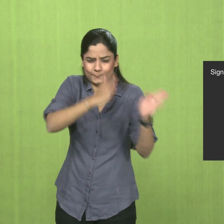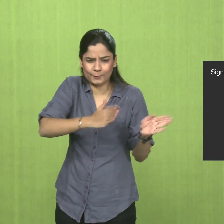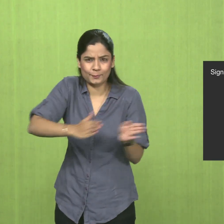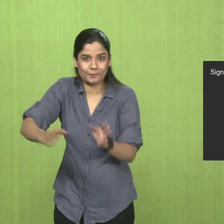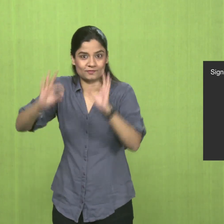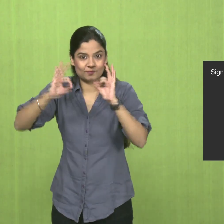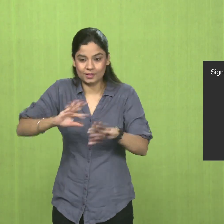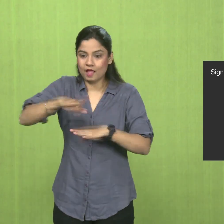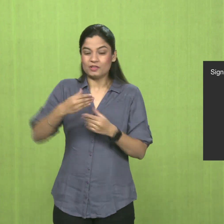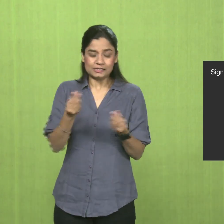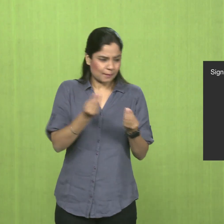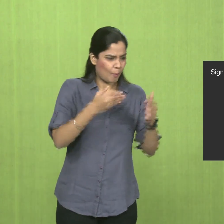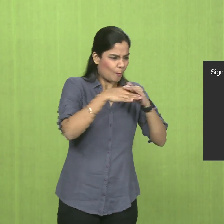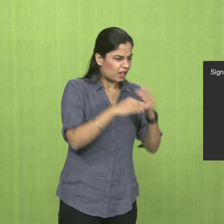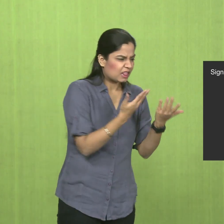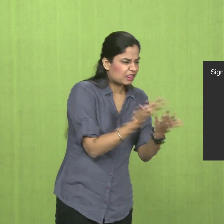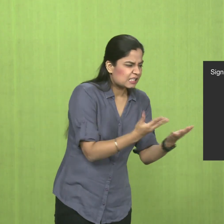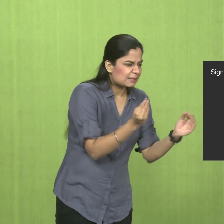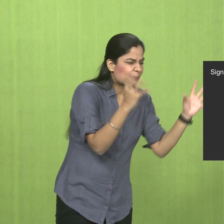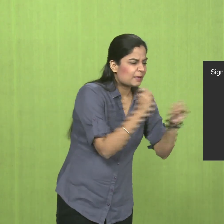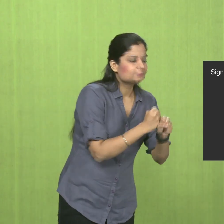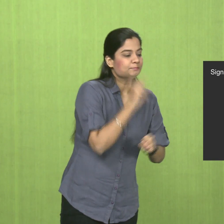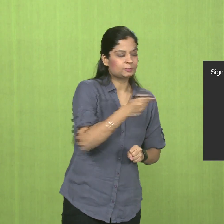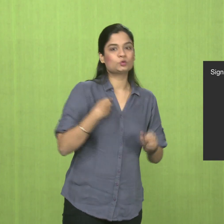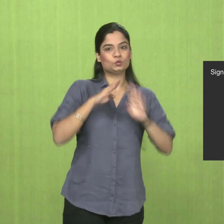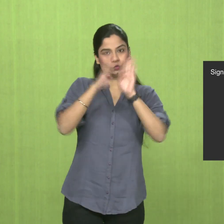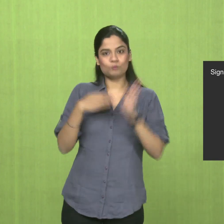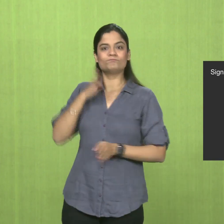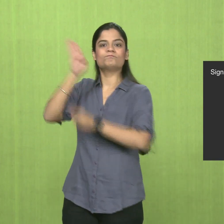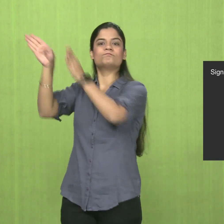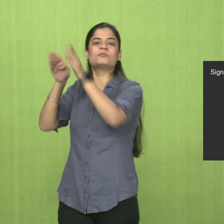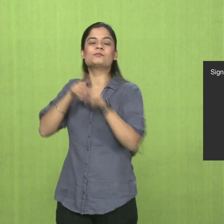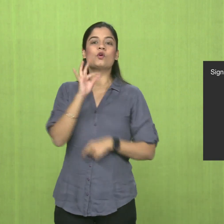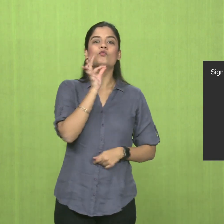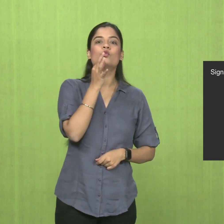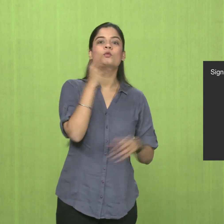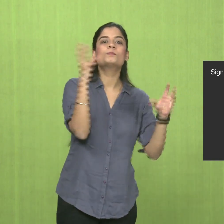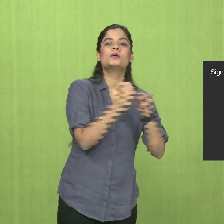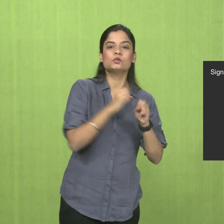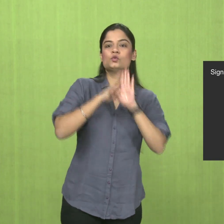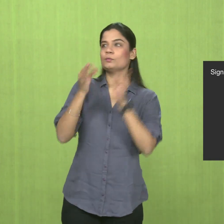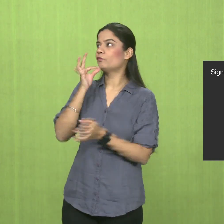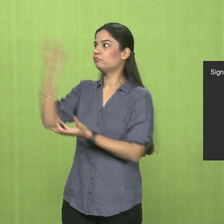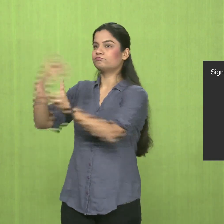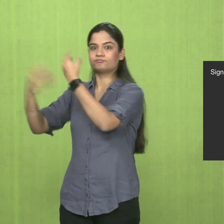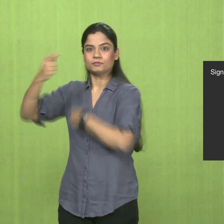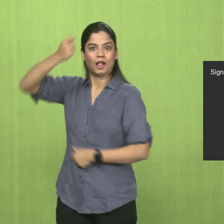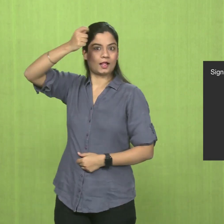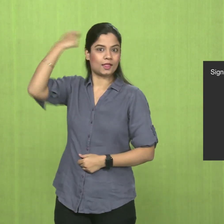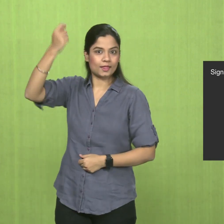soap, etc. if we have to use the loo. So some things that are not available at house we will buy. For example, fruits are not there